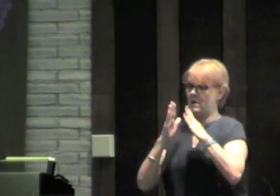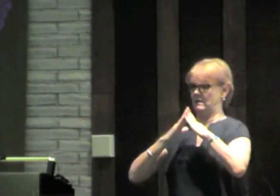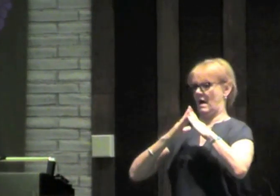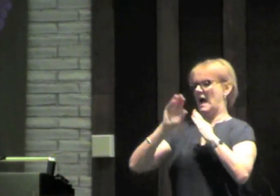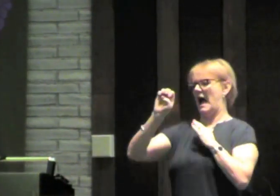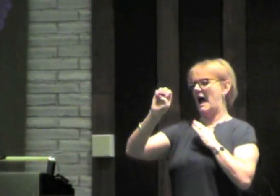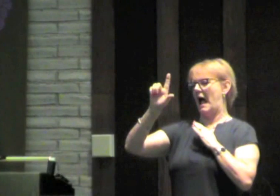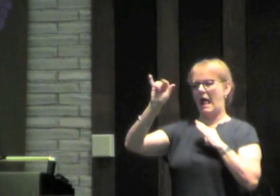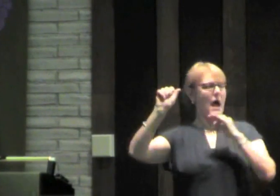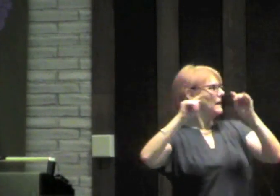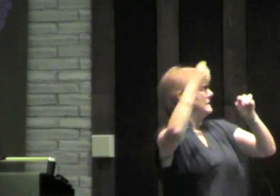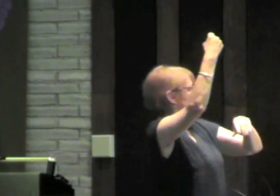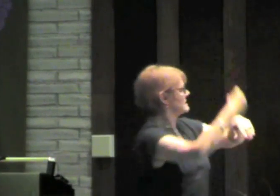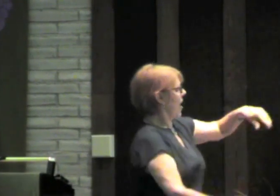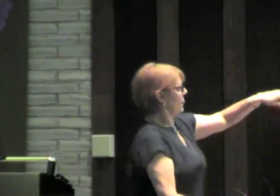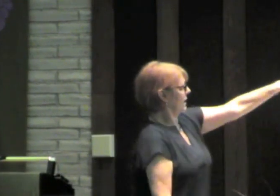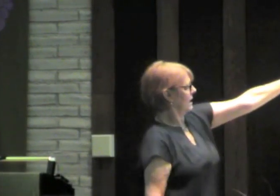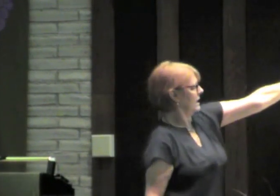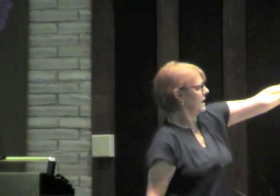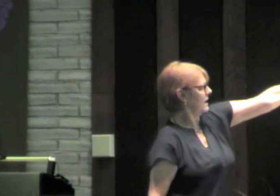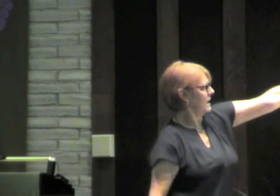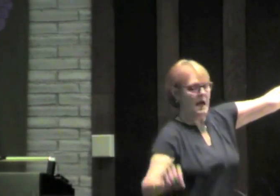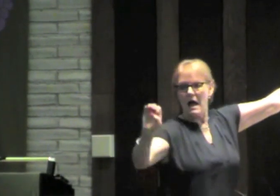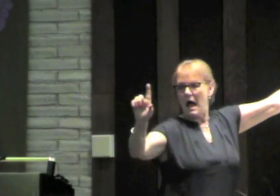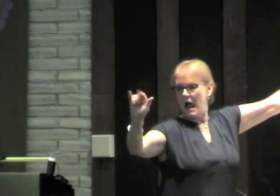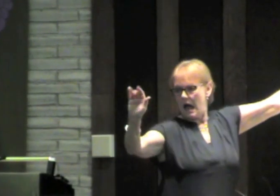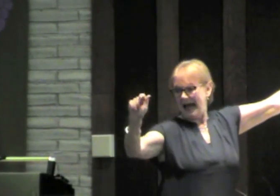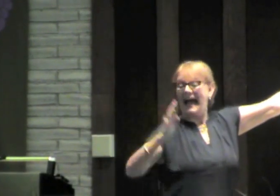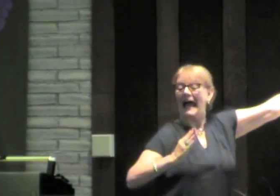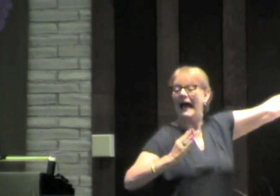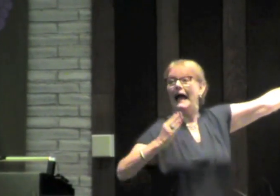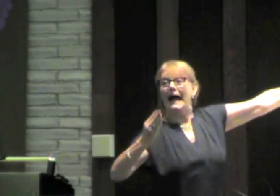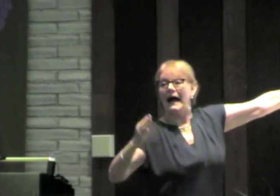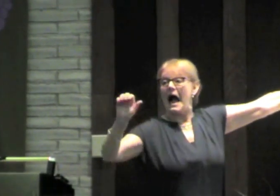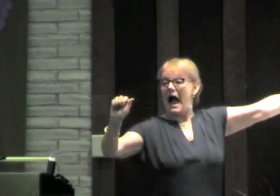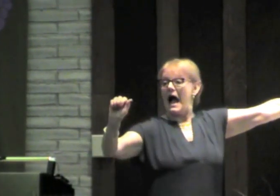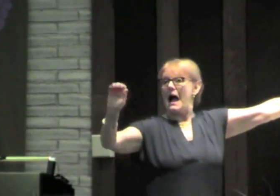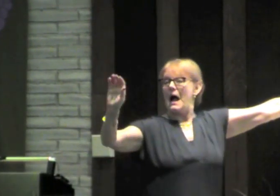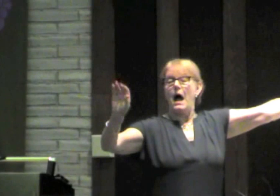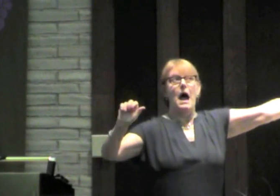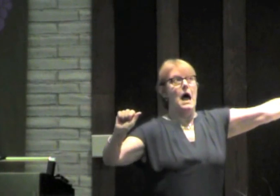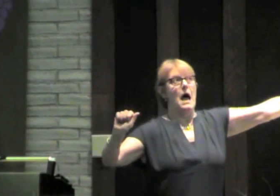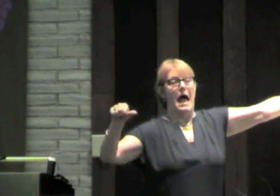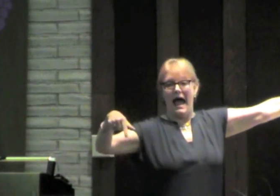And then we came to a small town, Elia. It's right down here at the start. And